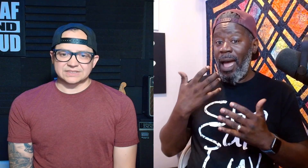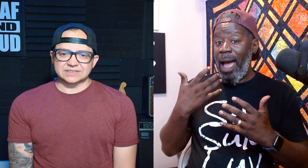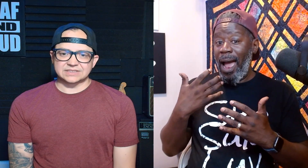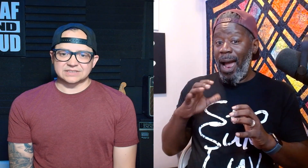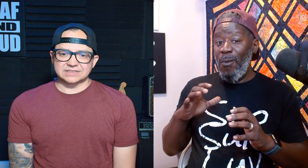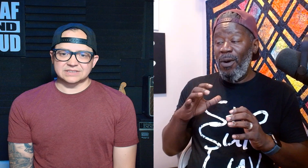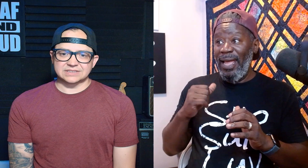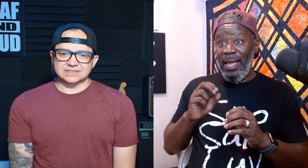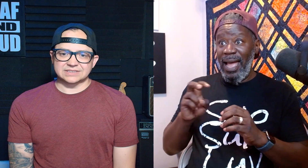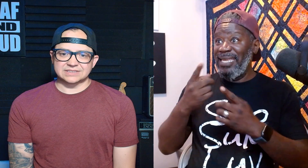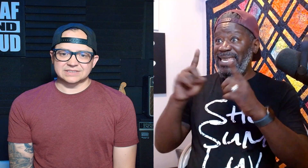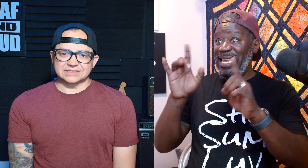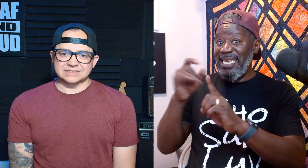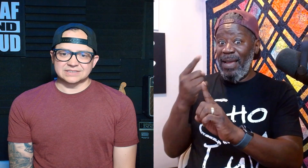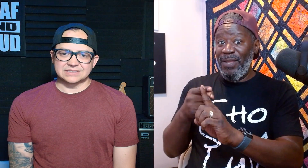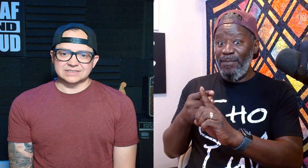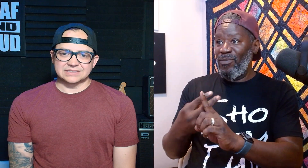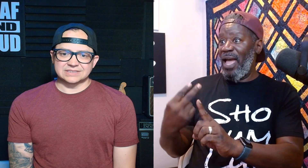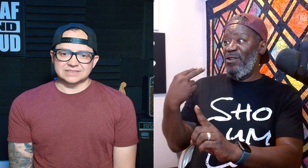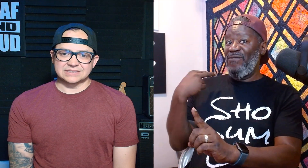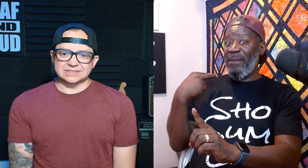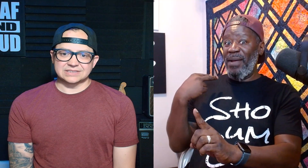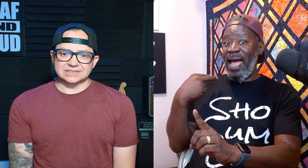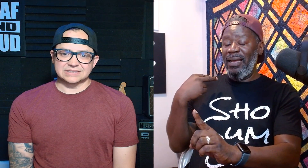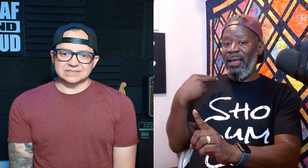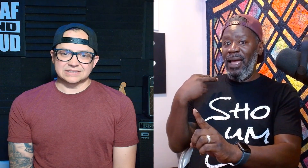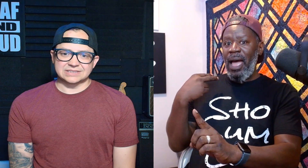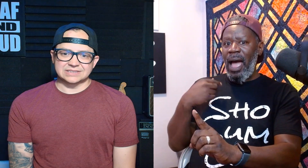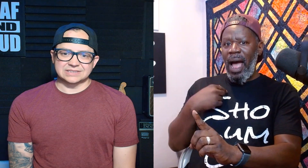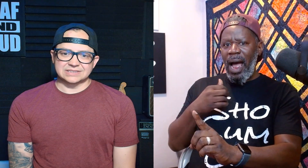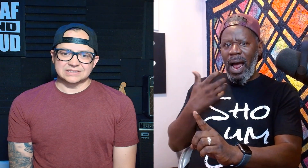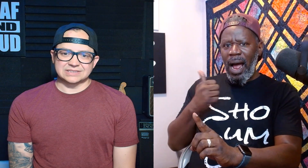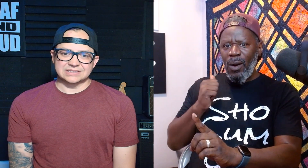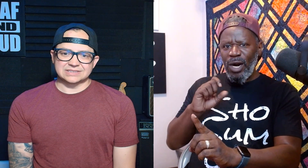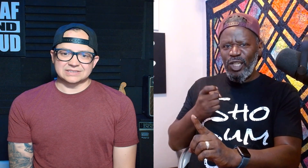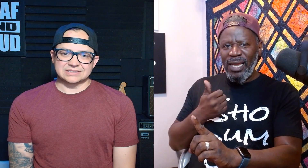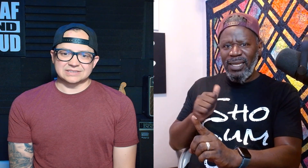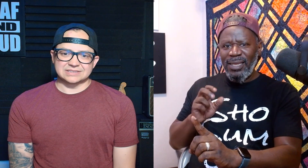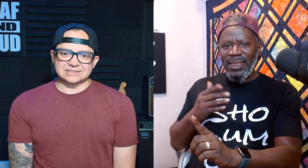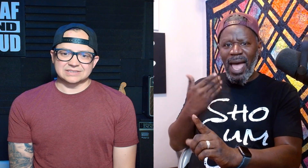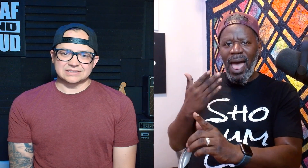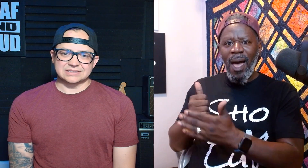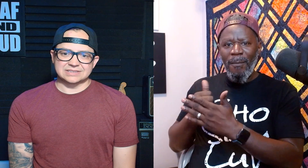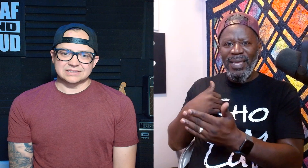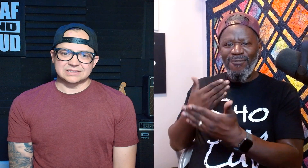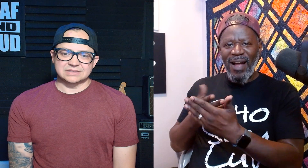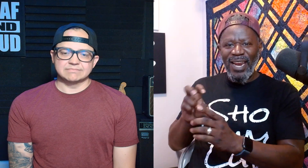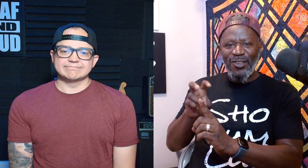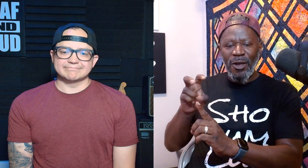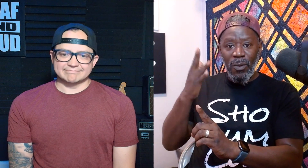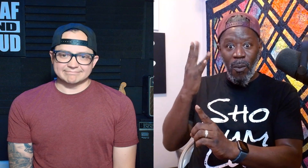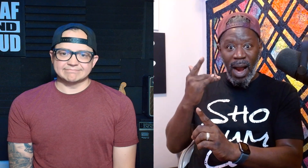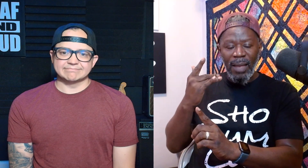myself, I succeed in something, I reflect back. I don't want to change anything that helped me